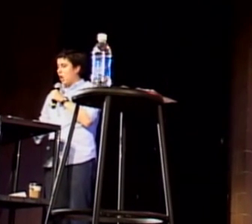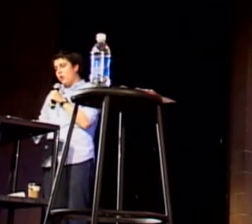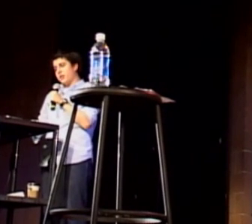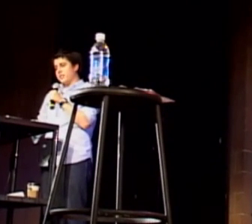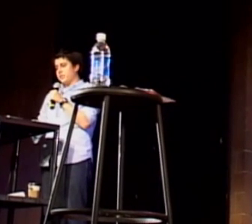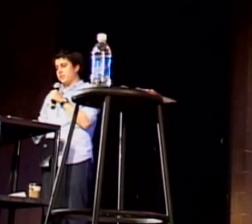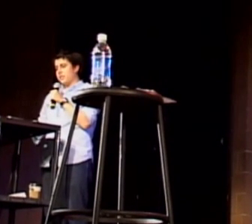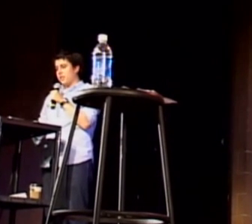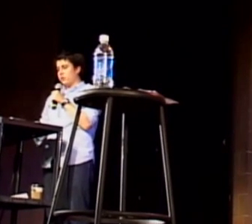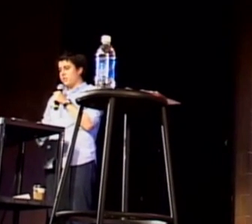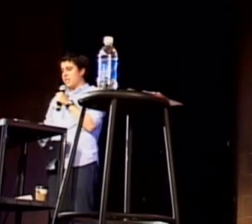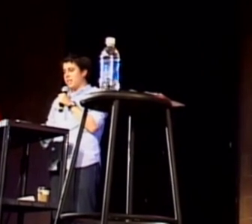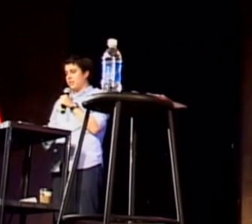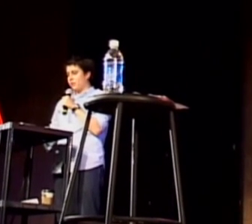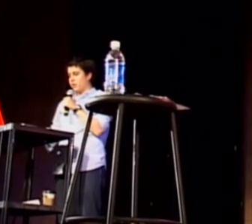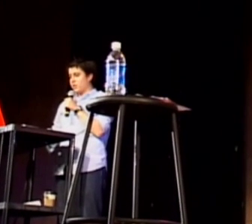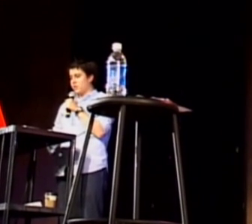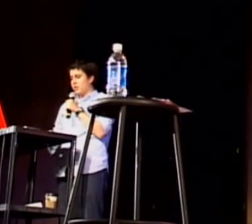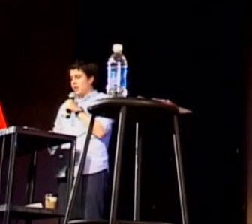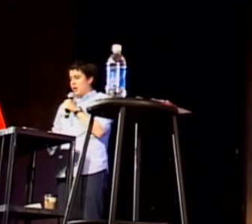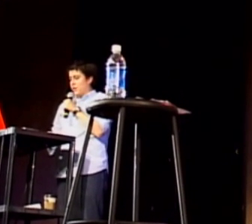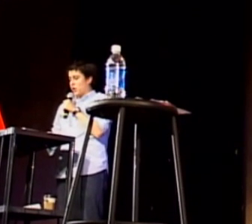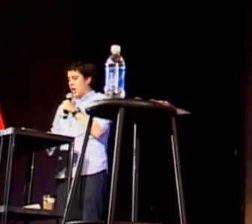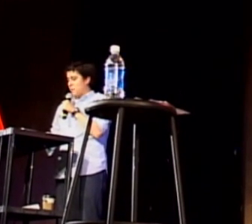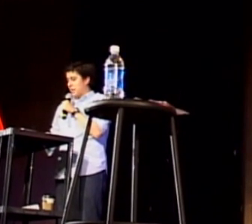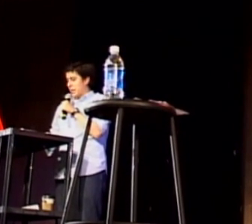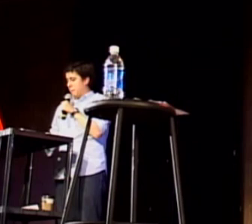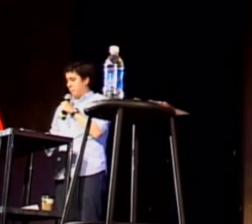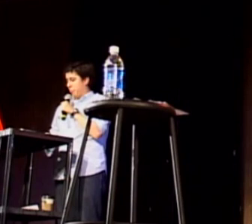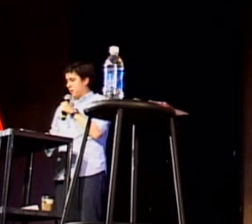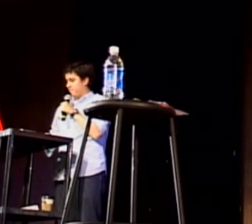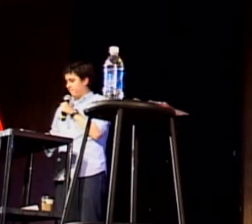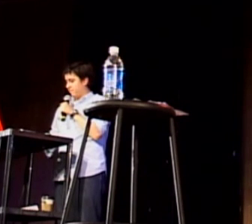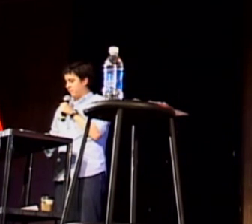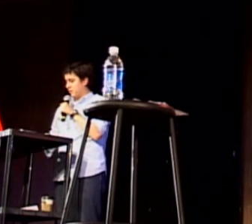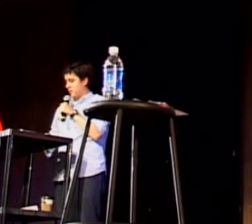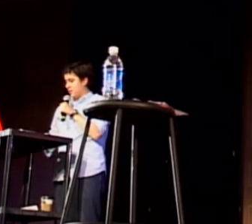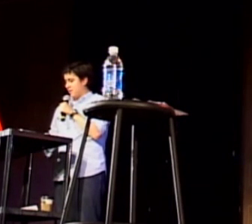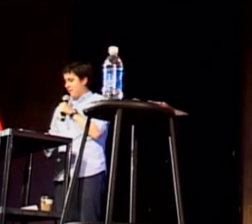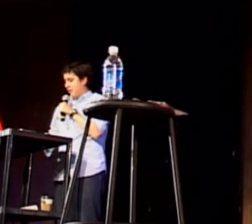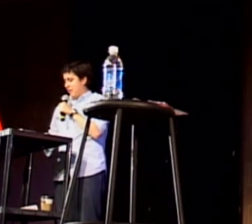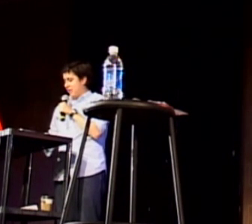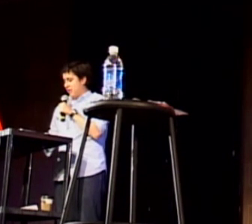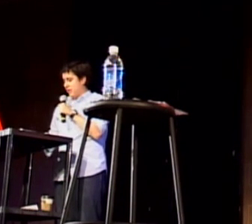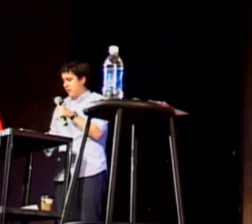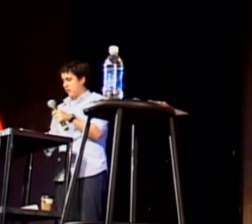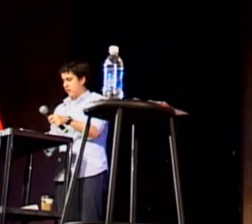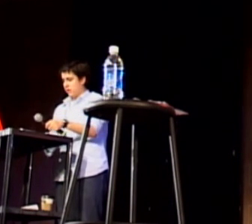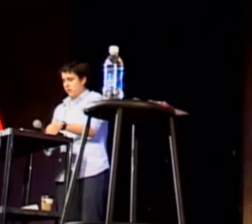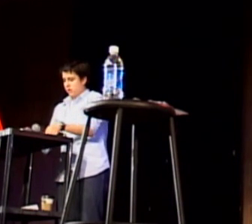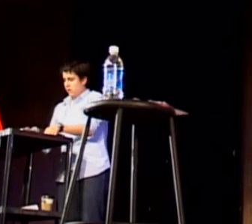are the codas that learn sign language for comedy.